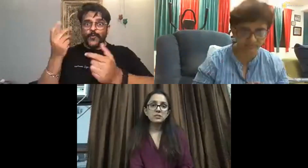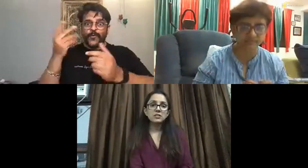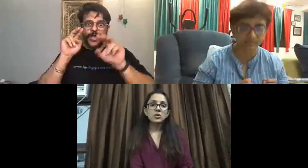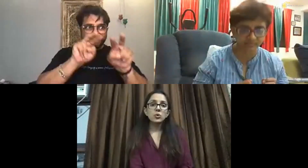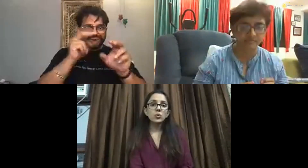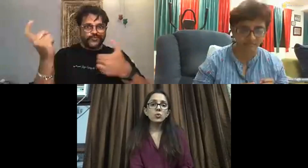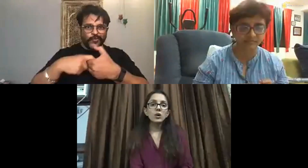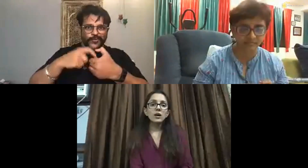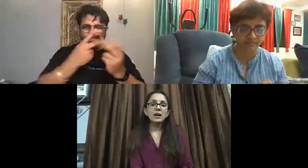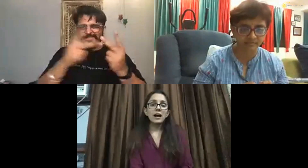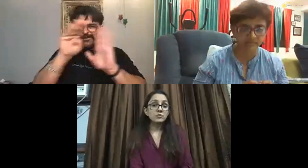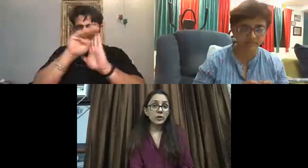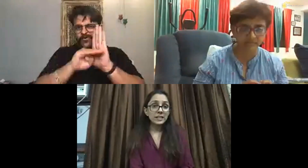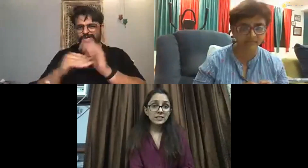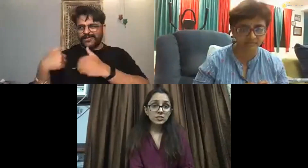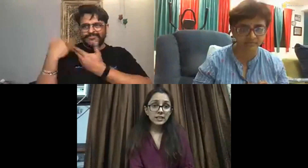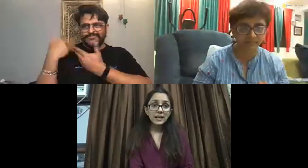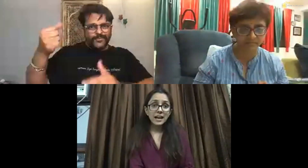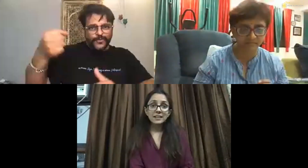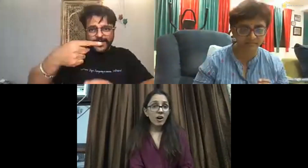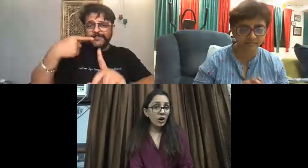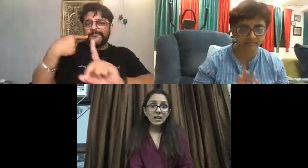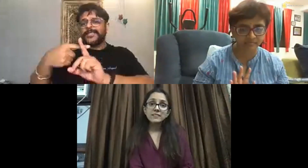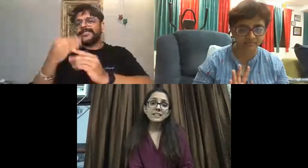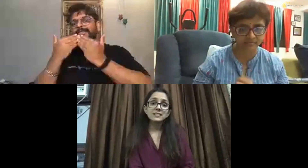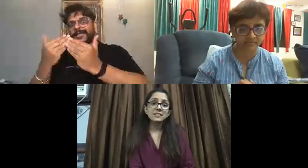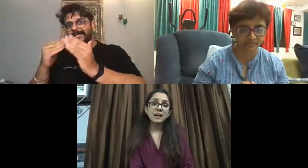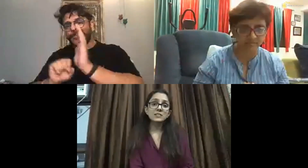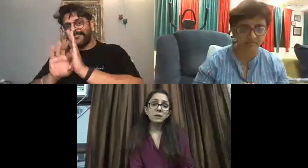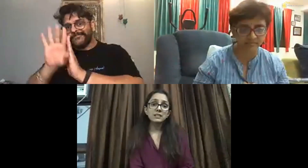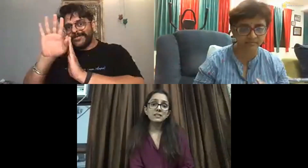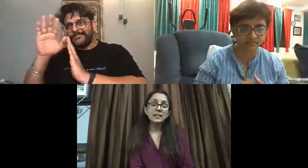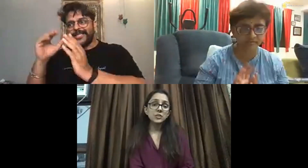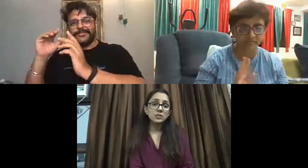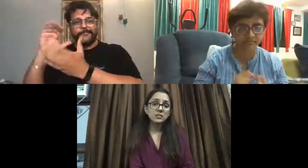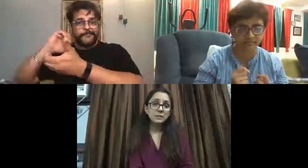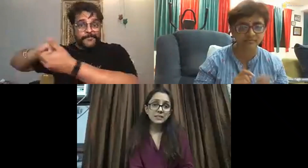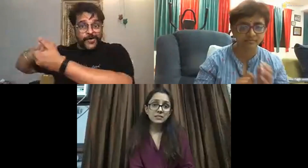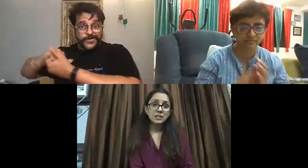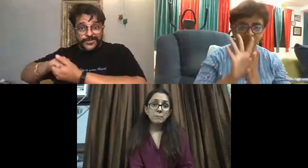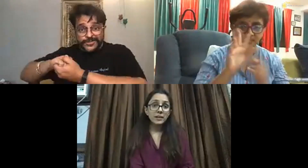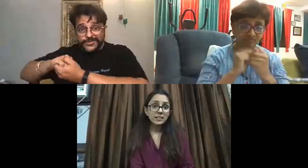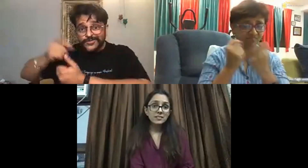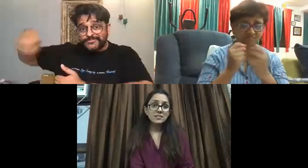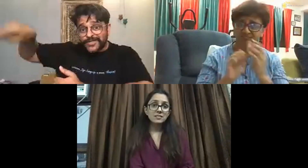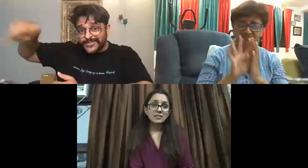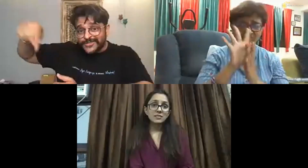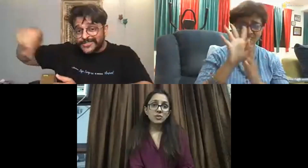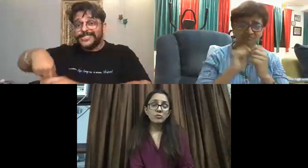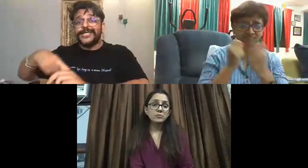people who have joined in today and all our events in the last month. And thank you, Here a Million